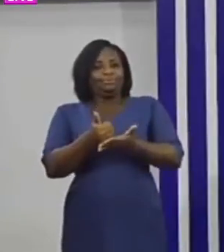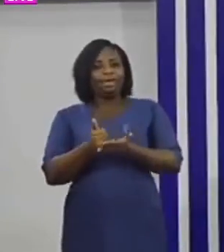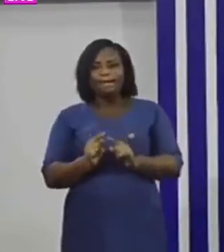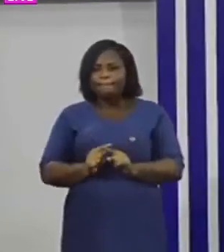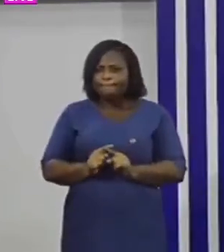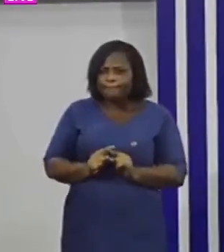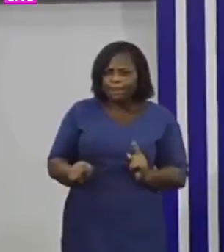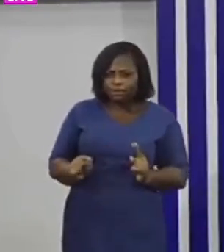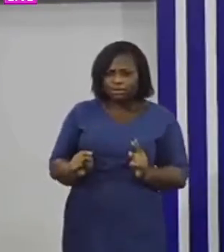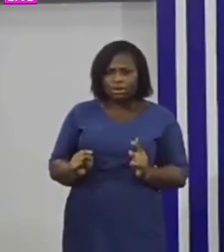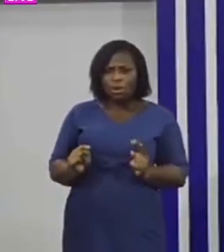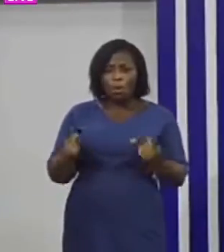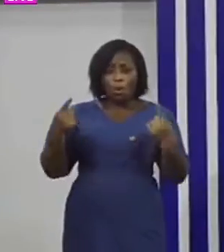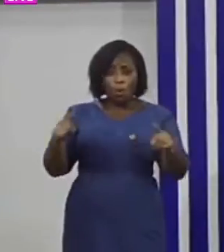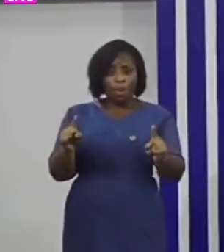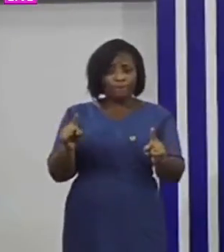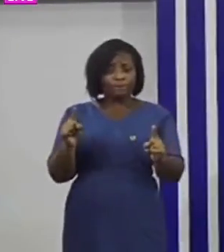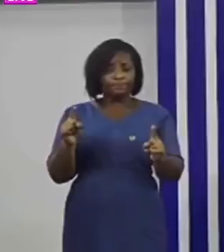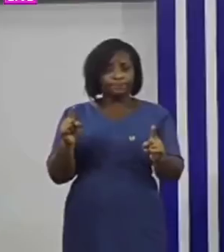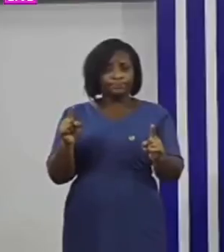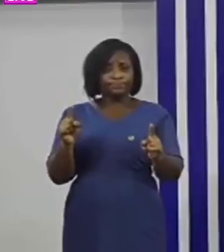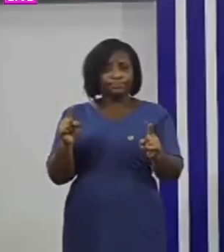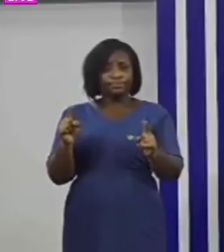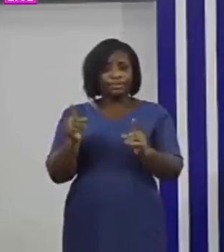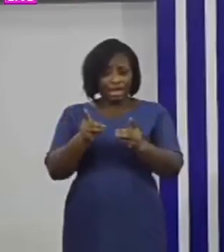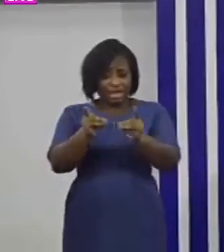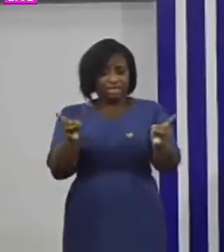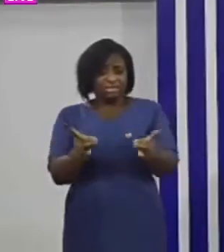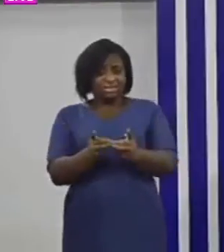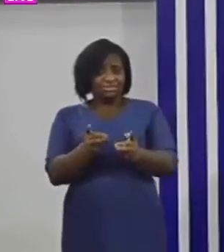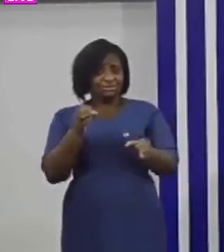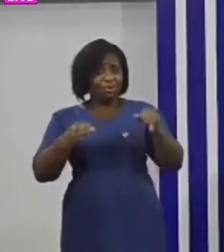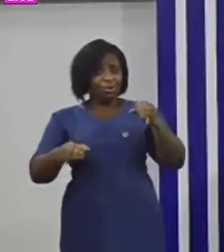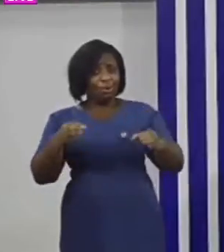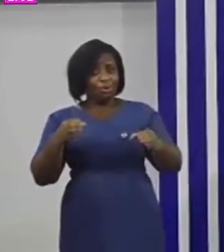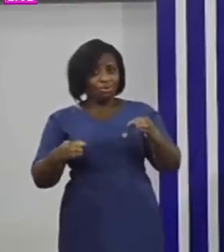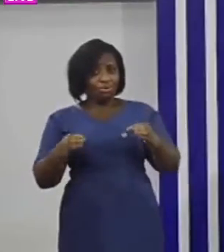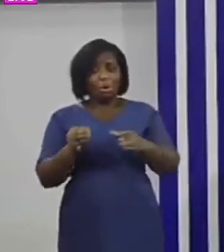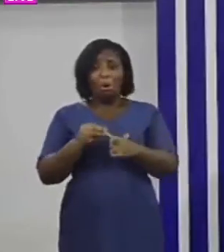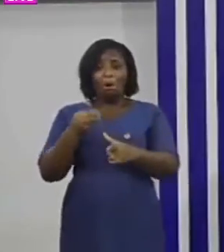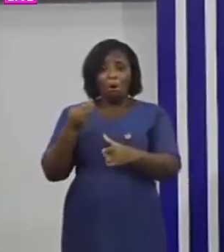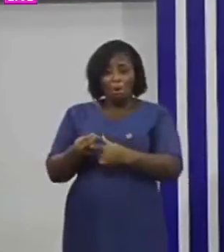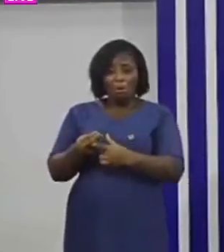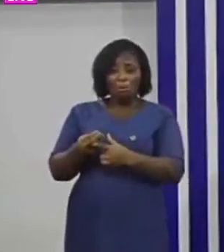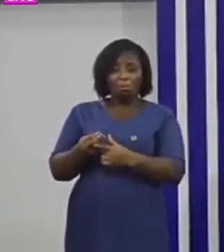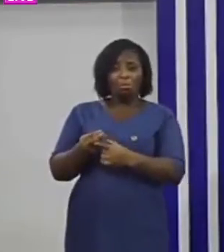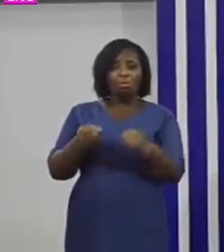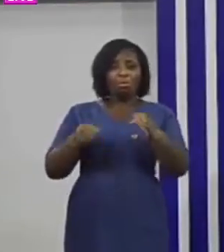But one's recourse is a district court or a court of competent